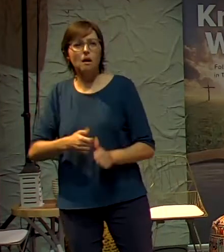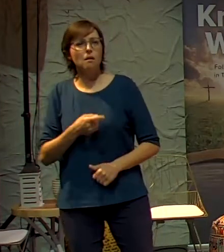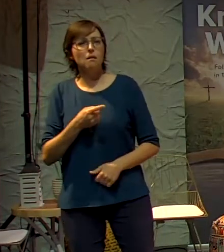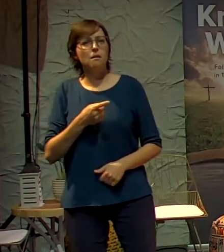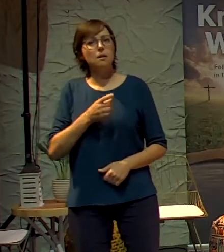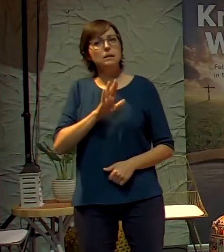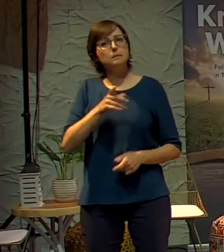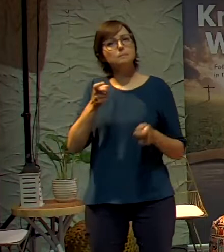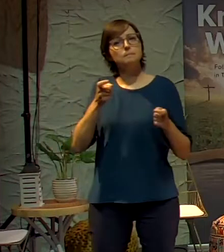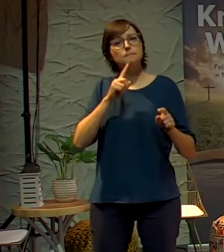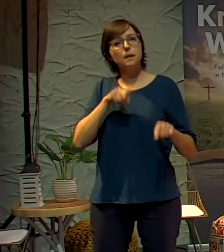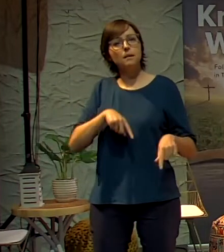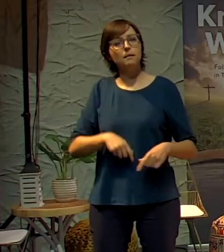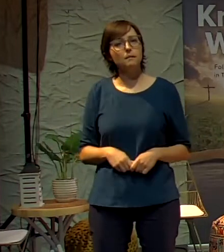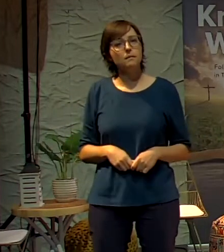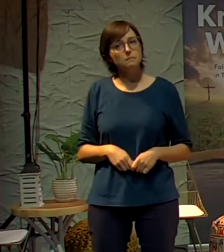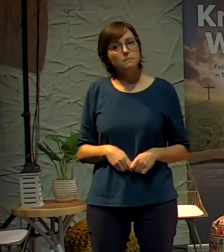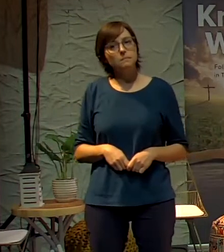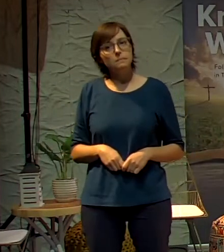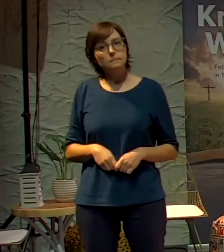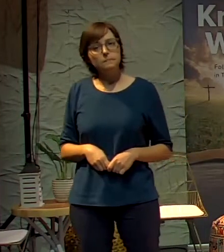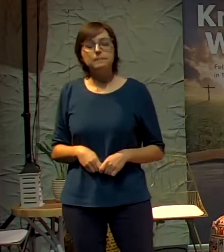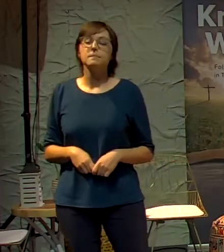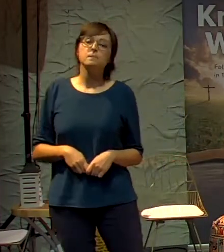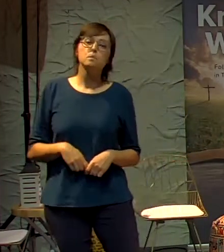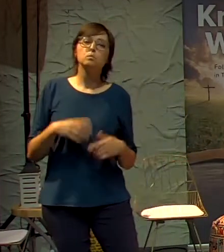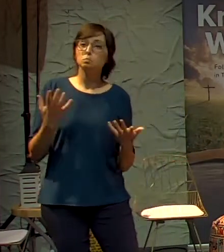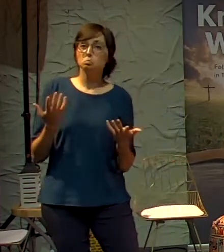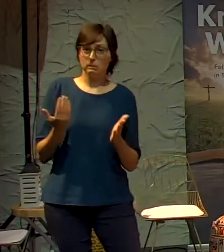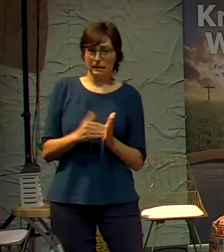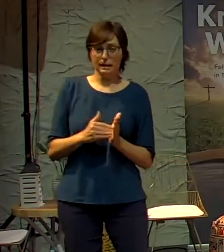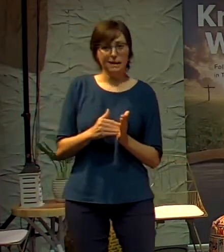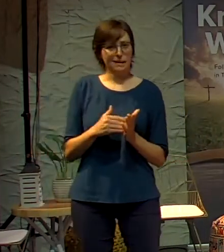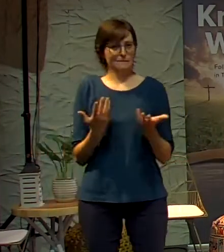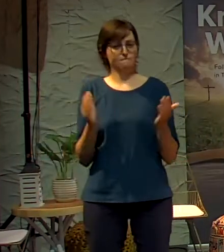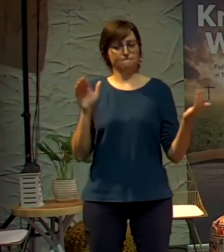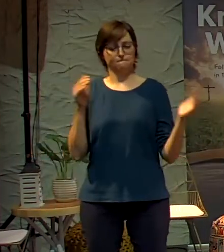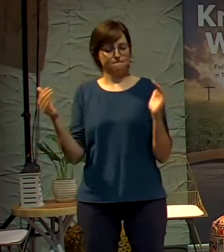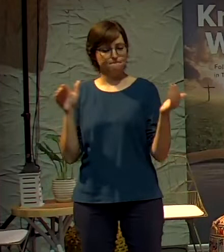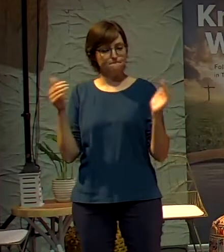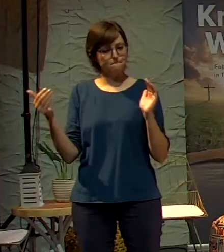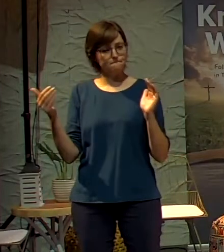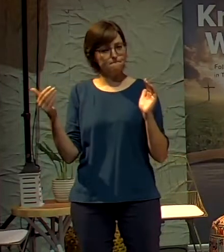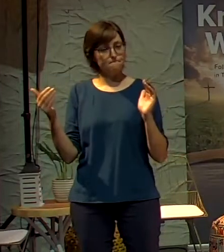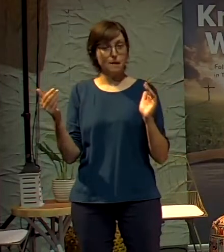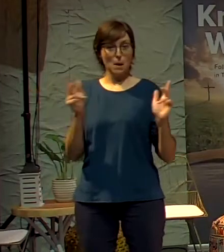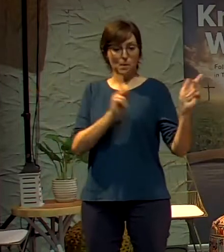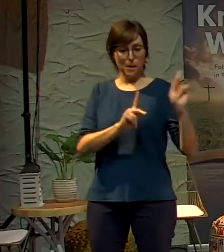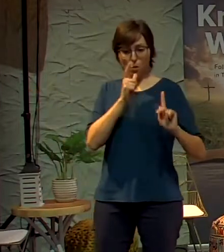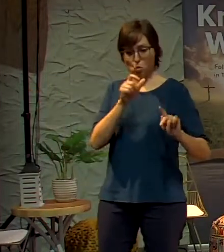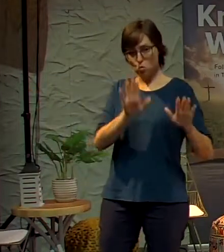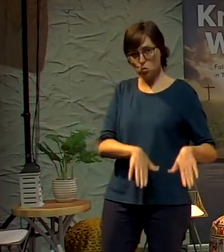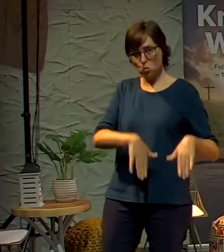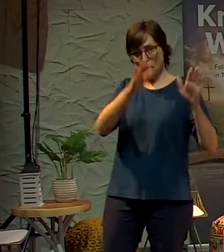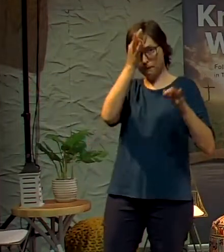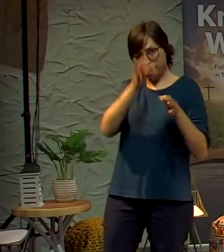his command. Right? So what we're seeing is this contrast that he's making between people who grew up in the